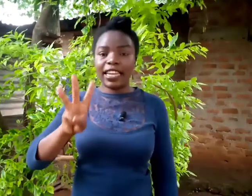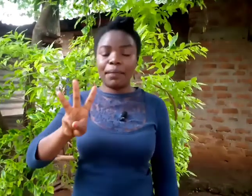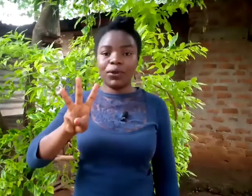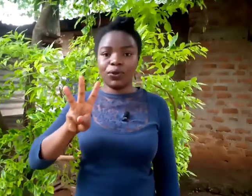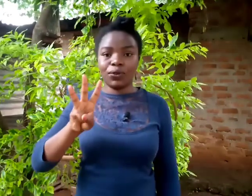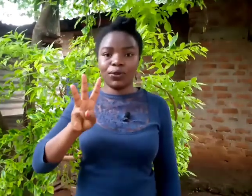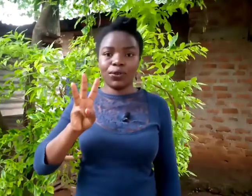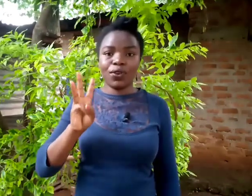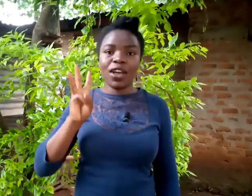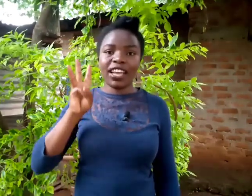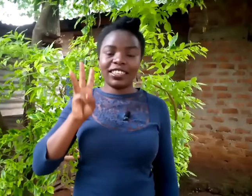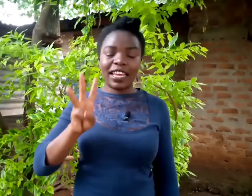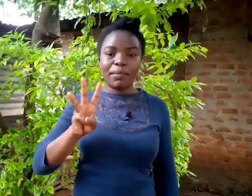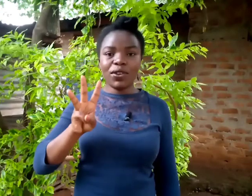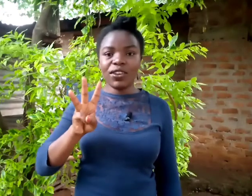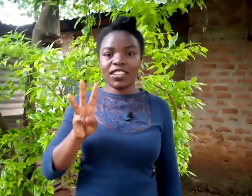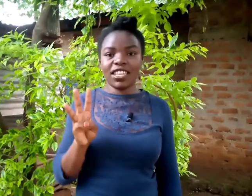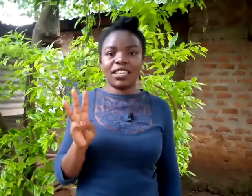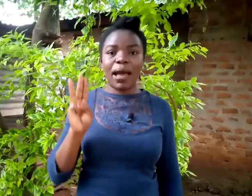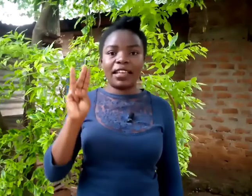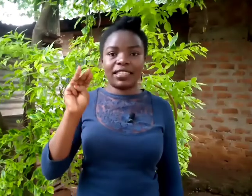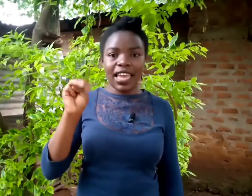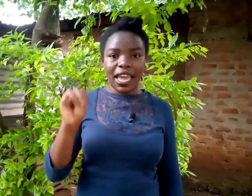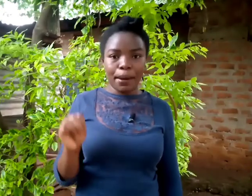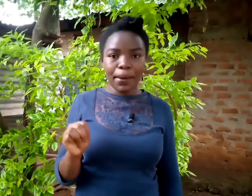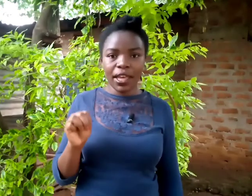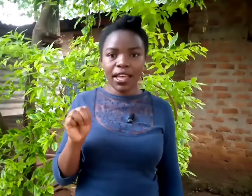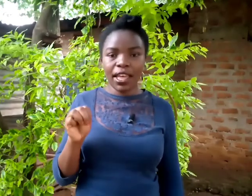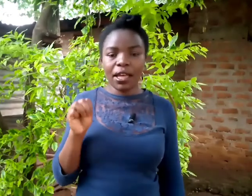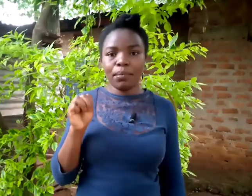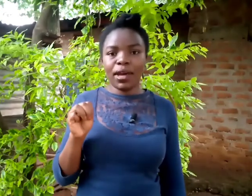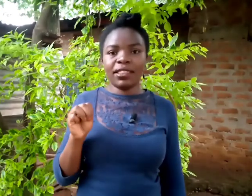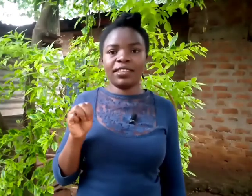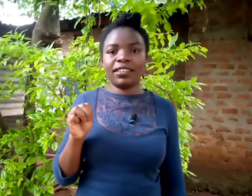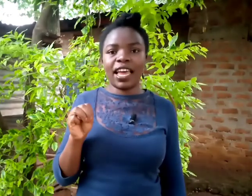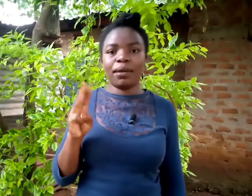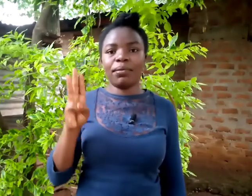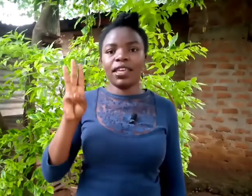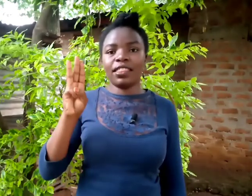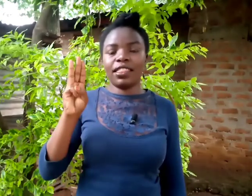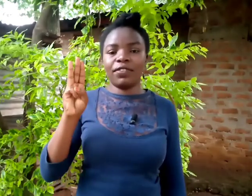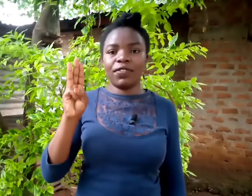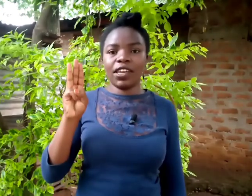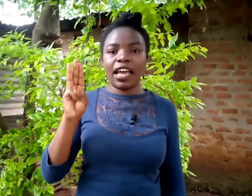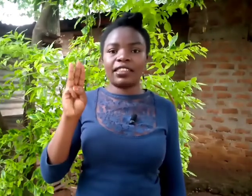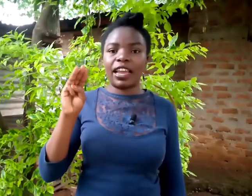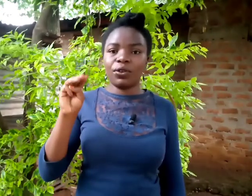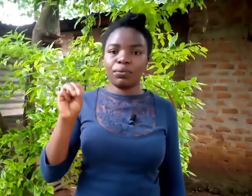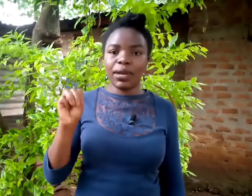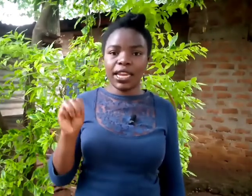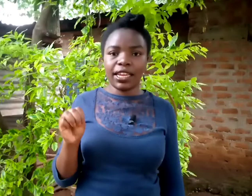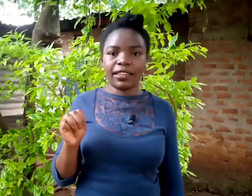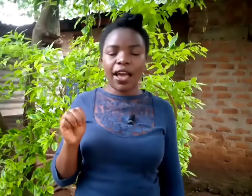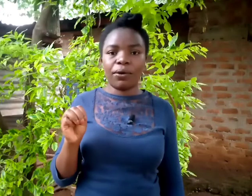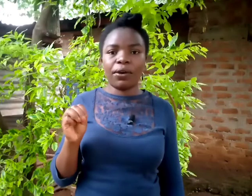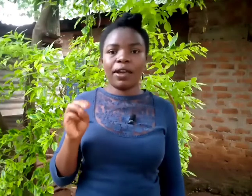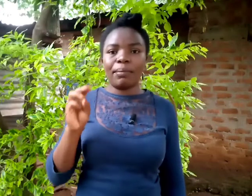W. W is the same as M, but this time the fingers are not bending down, but they